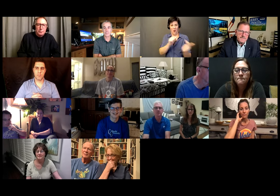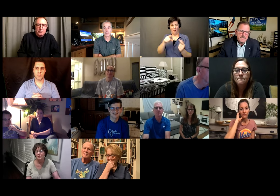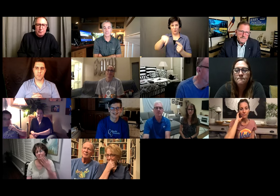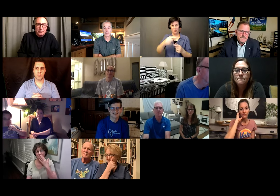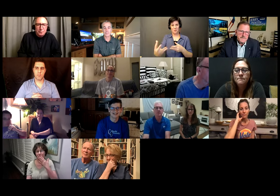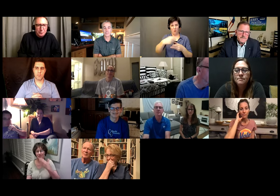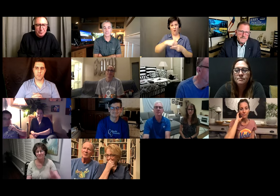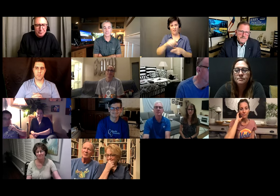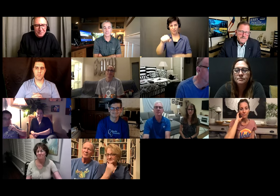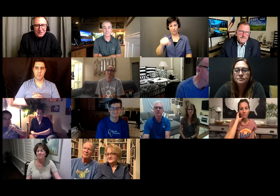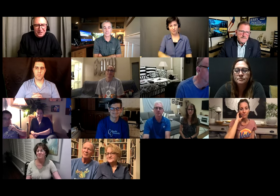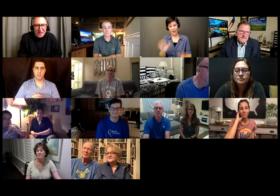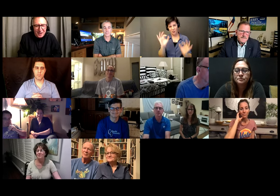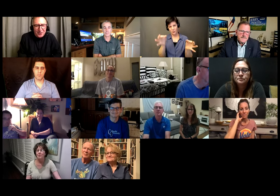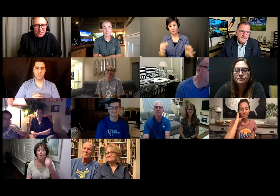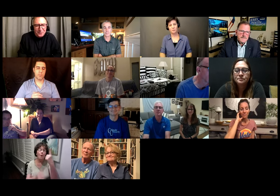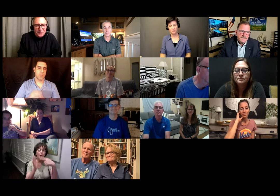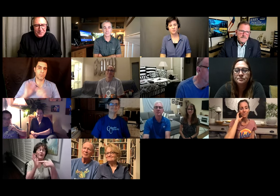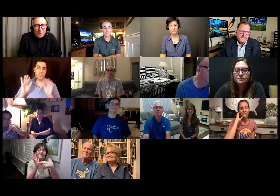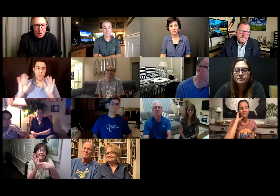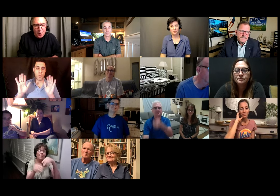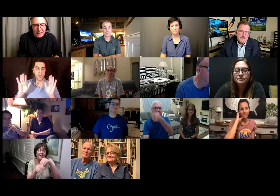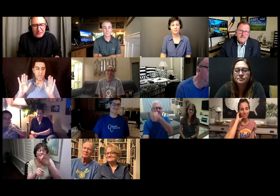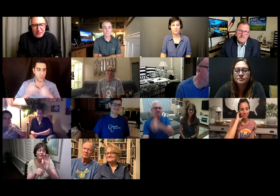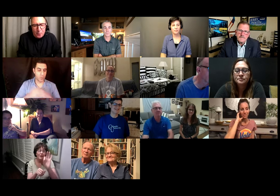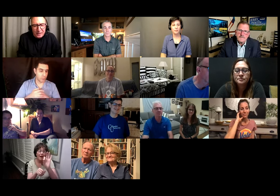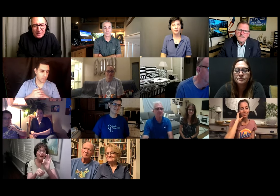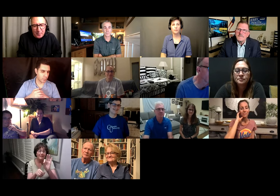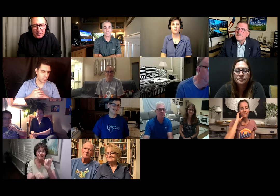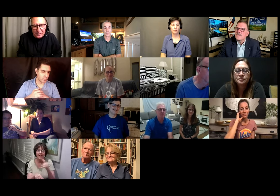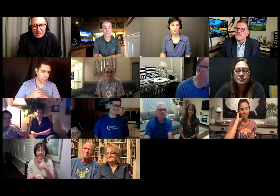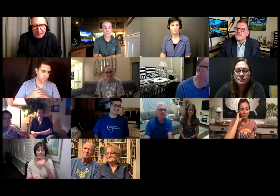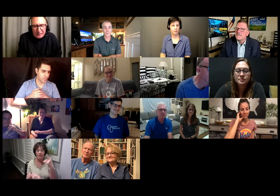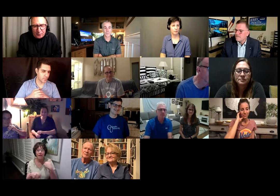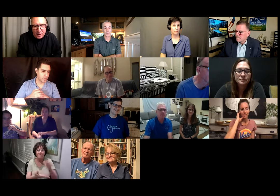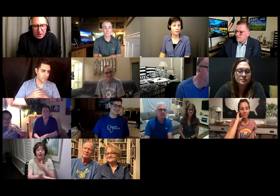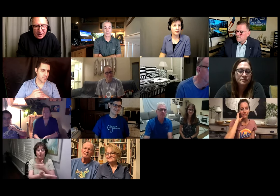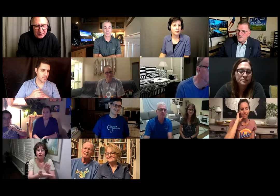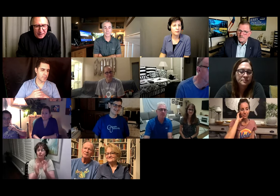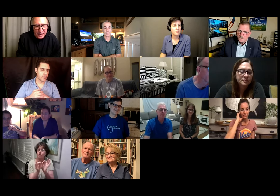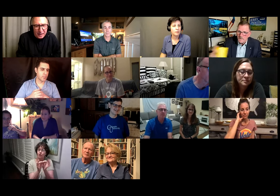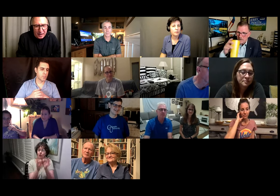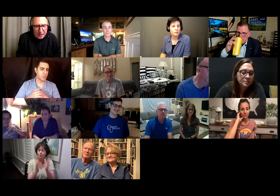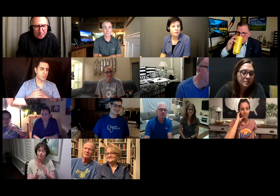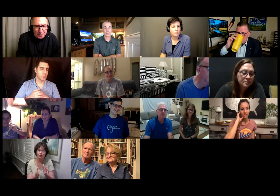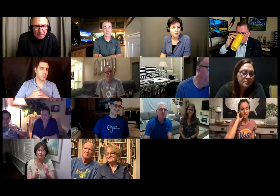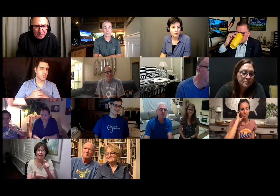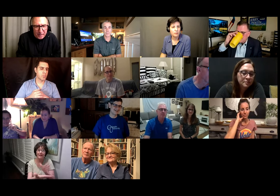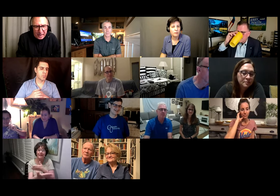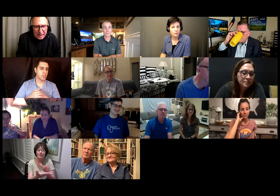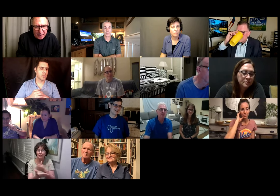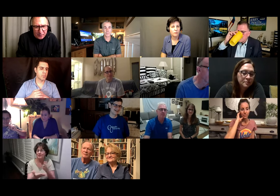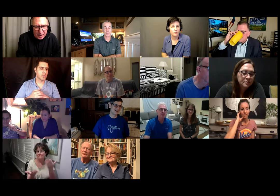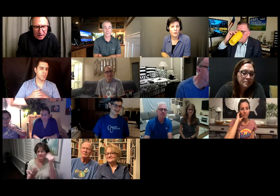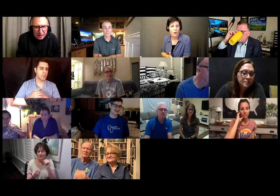Absolutely. Great. Thank you. Oh, and just, you know, one example is in Fremont.